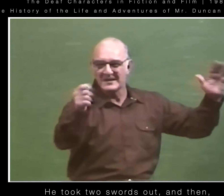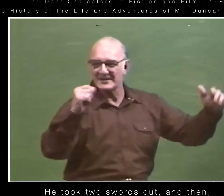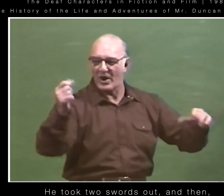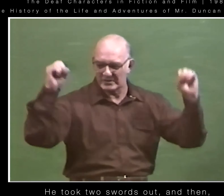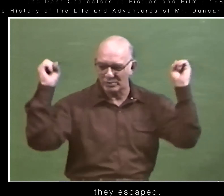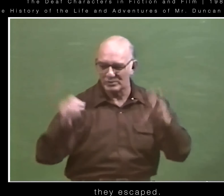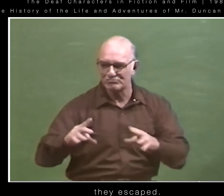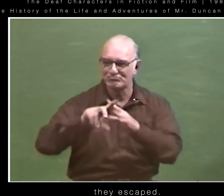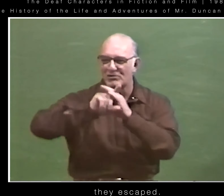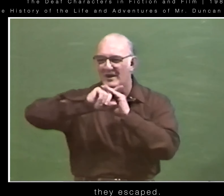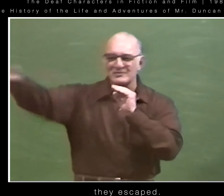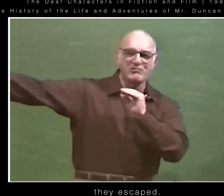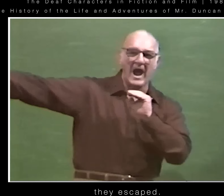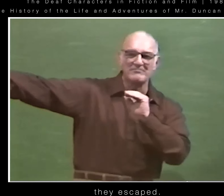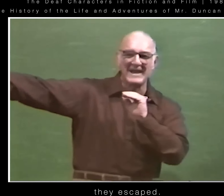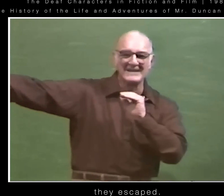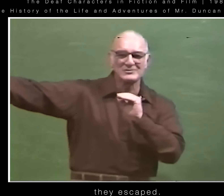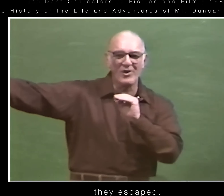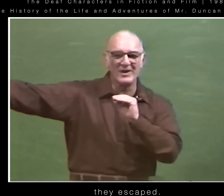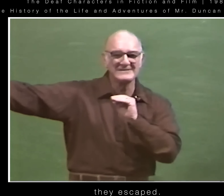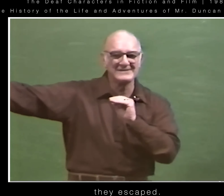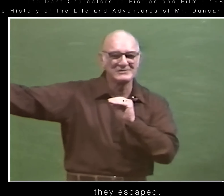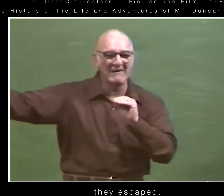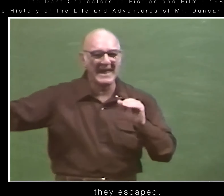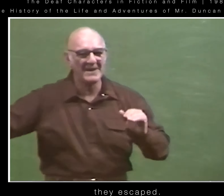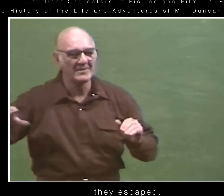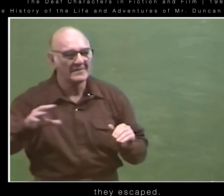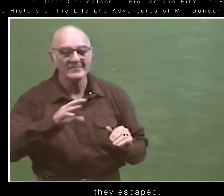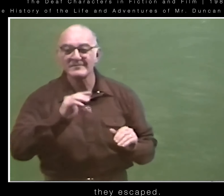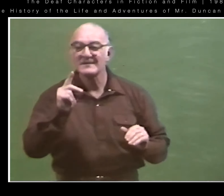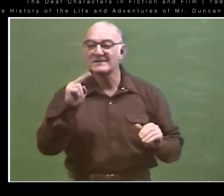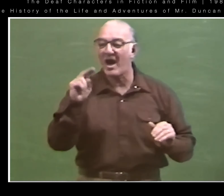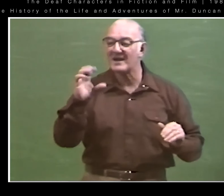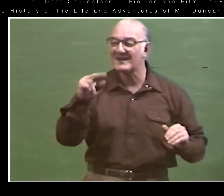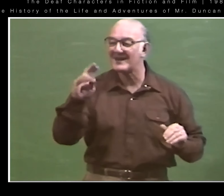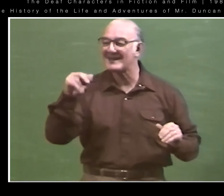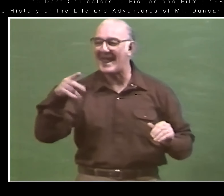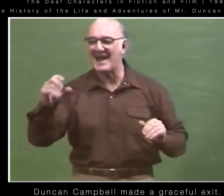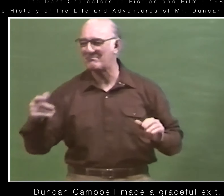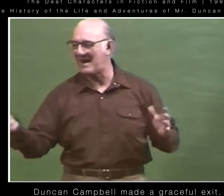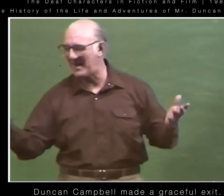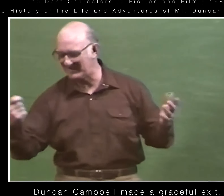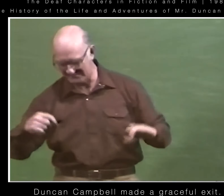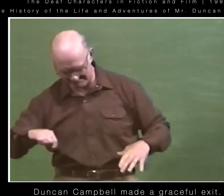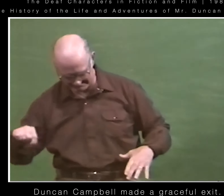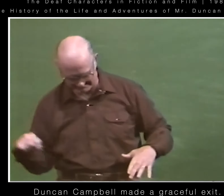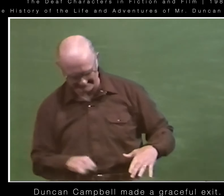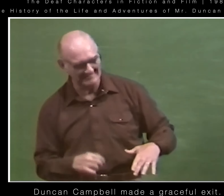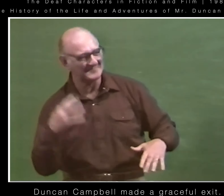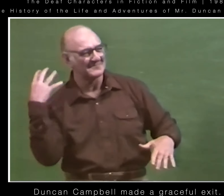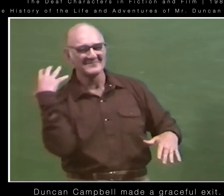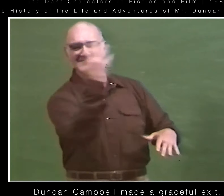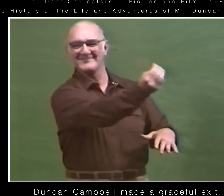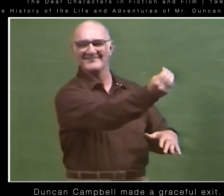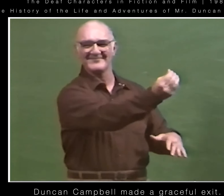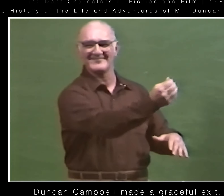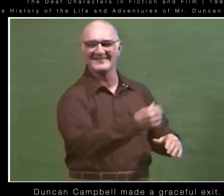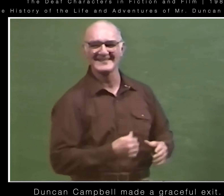The other 2 drop their swords and scram. Duncan Campbell.